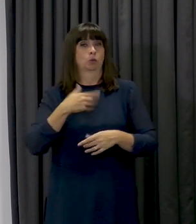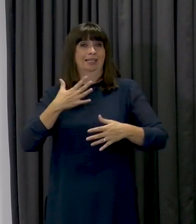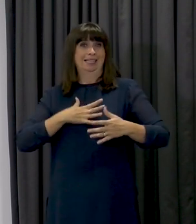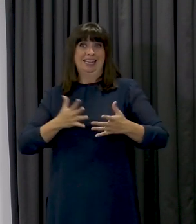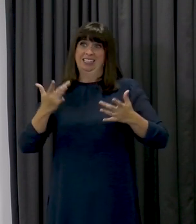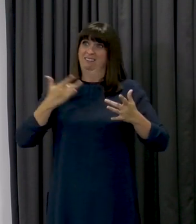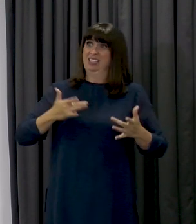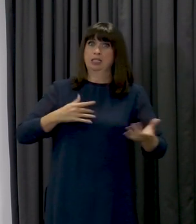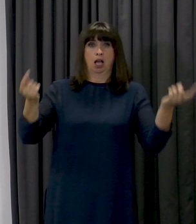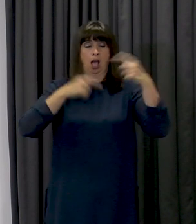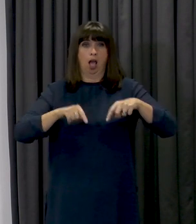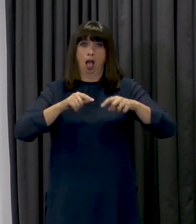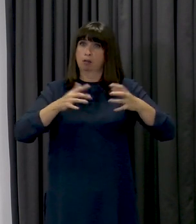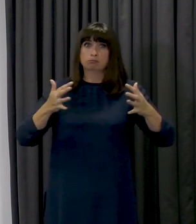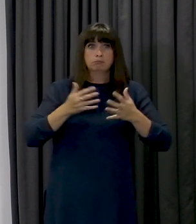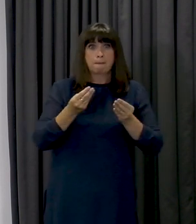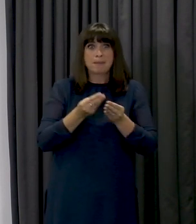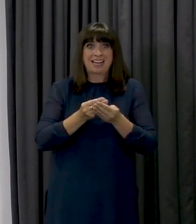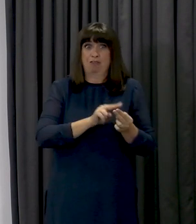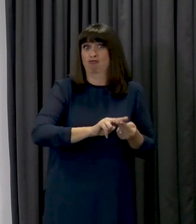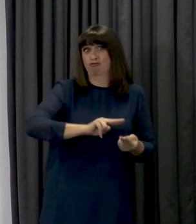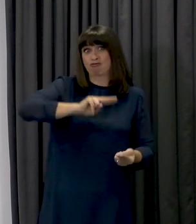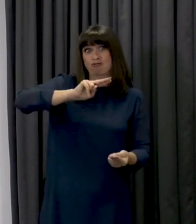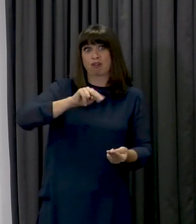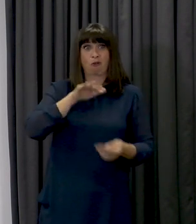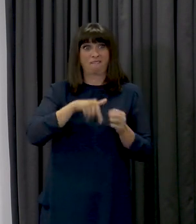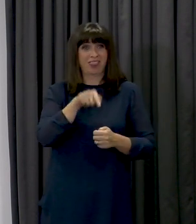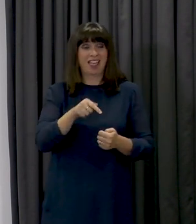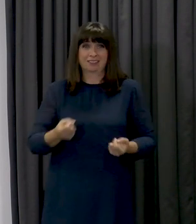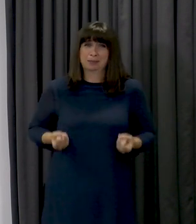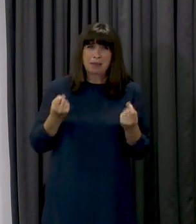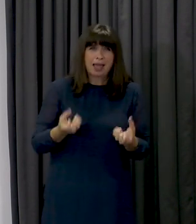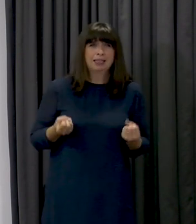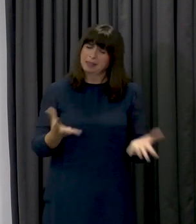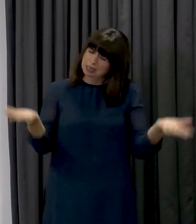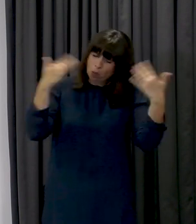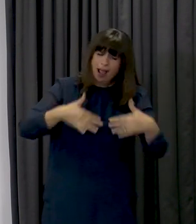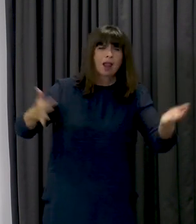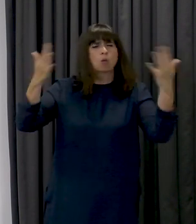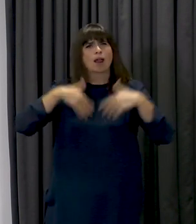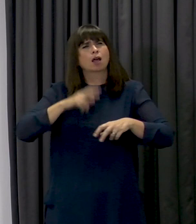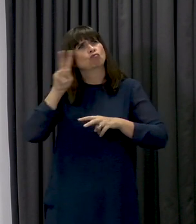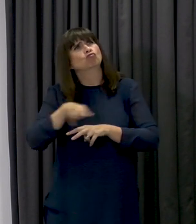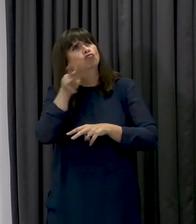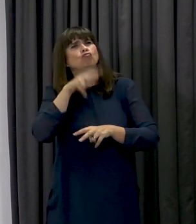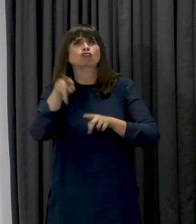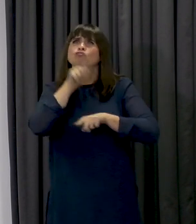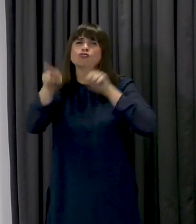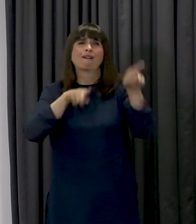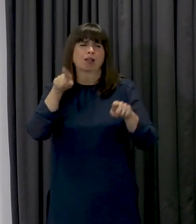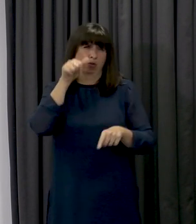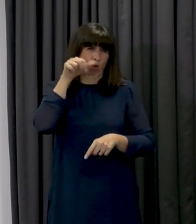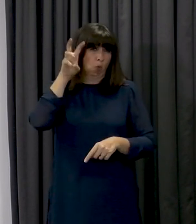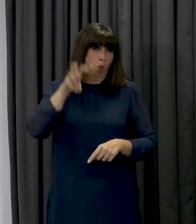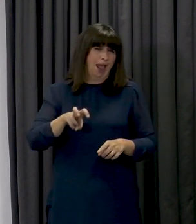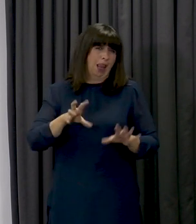that is capable of thriving and offering livelihoods to people in those parts of Wales where tourism is such an important part of